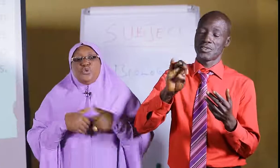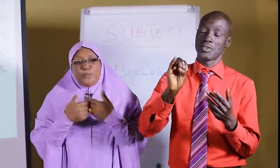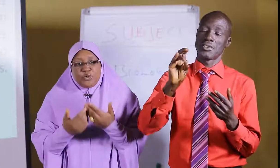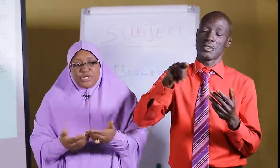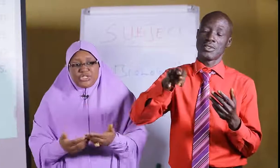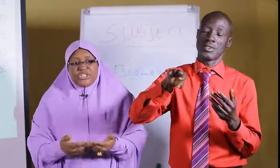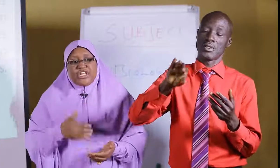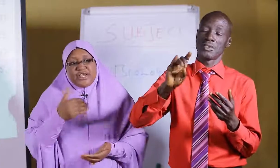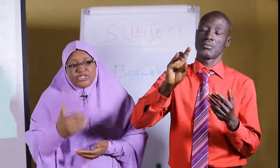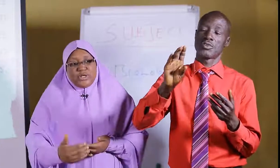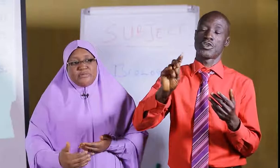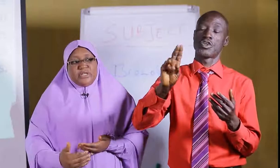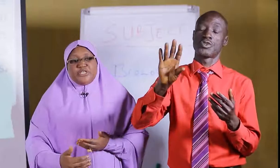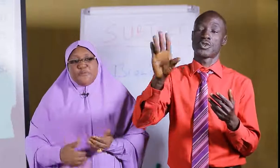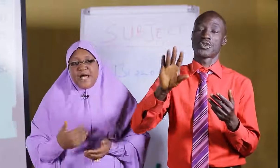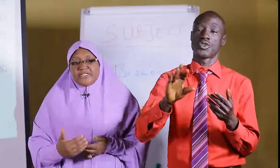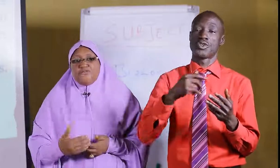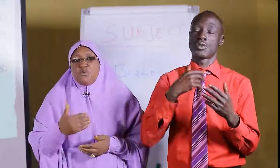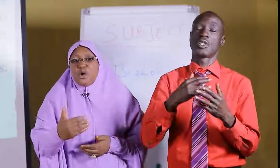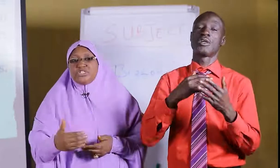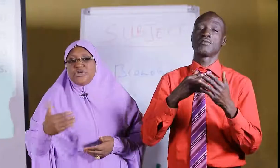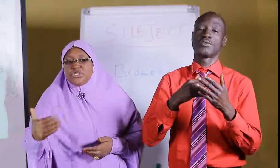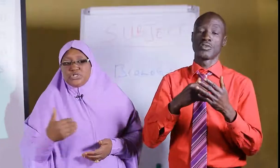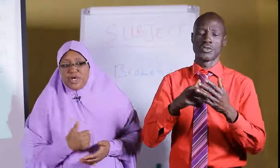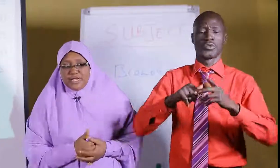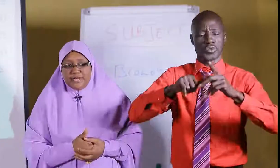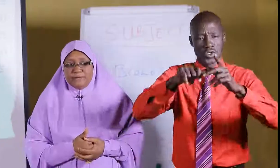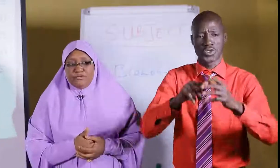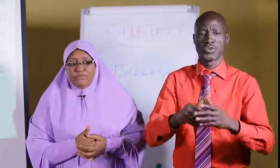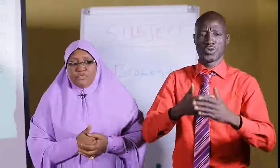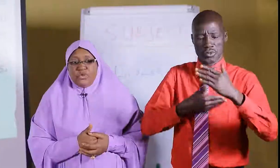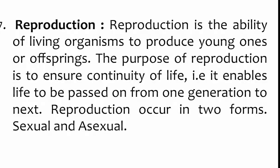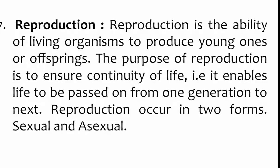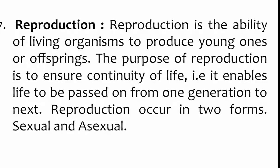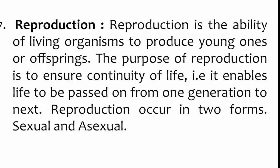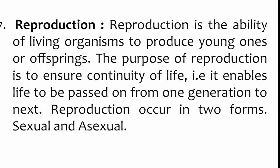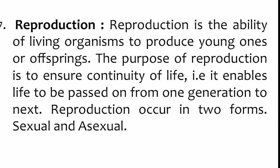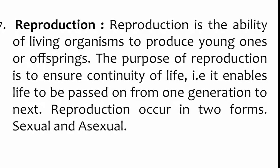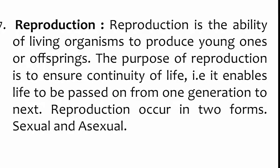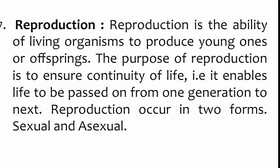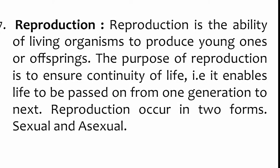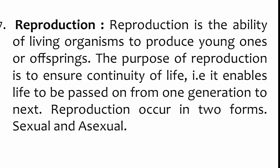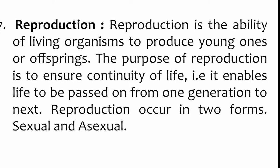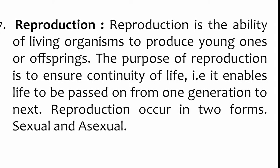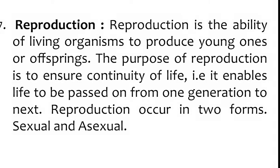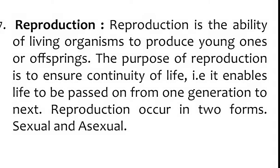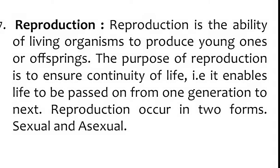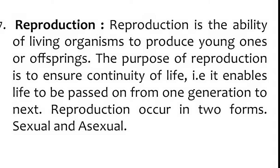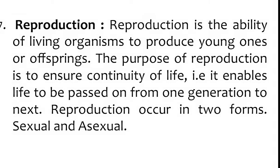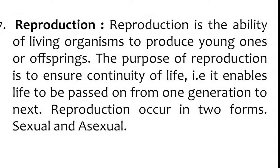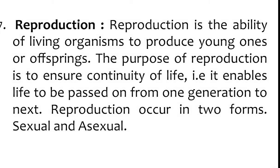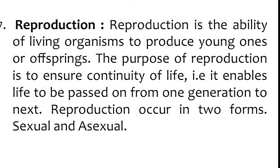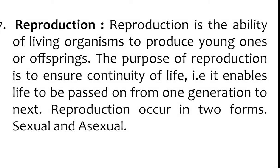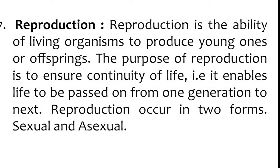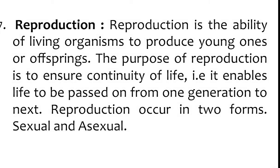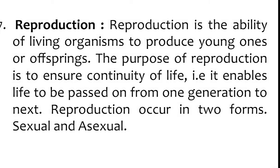But with reproduction, generation is passed from one generation to another. So reproduction in plants and